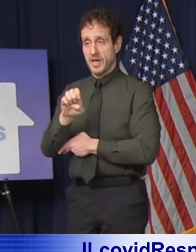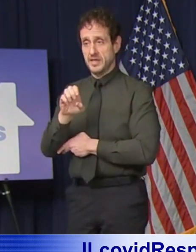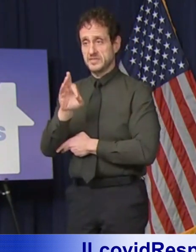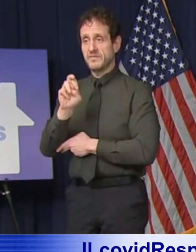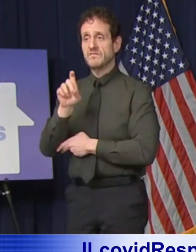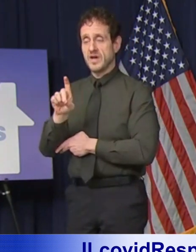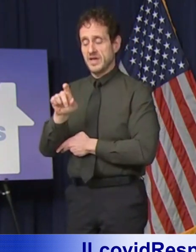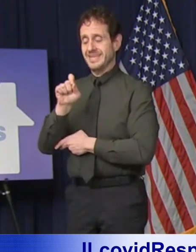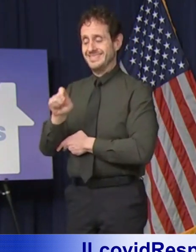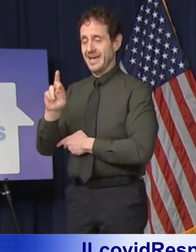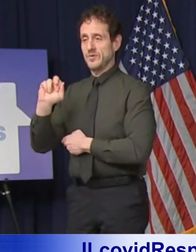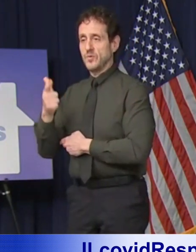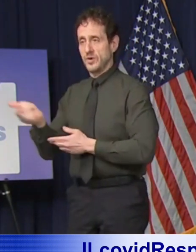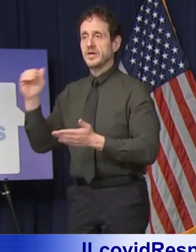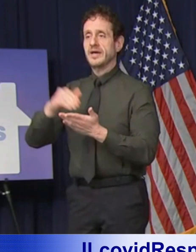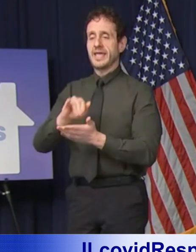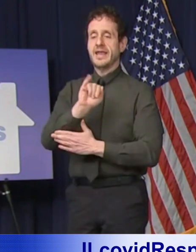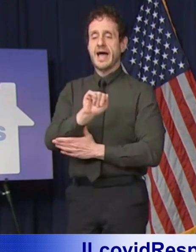ilcovidresponsefund.org. That's